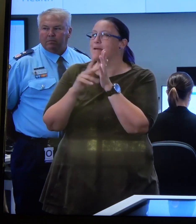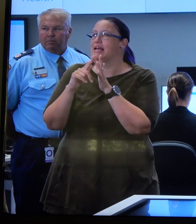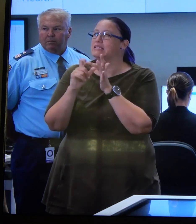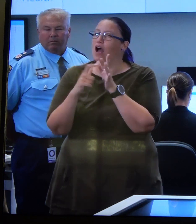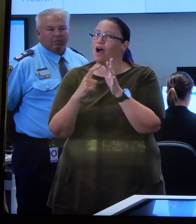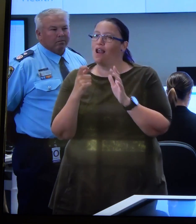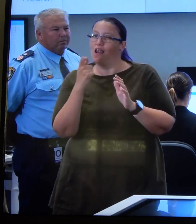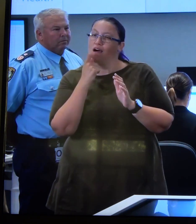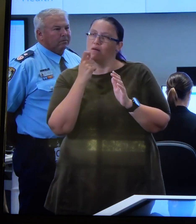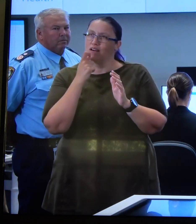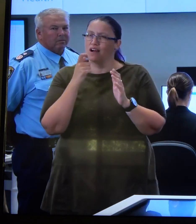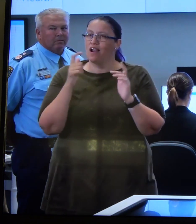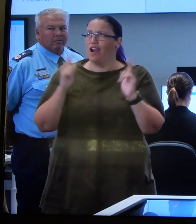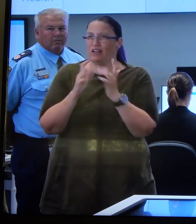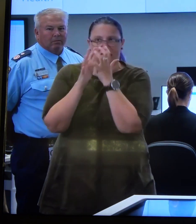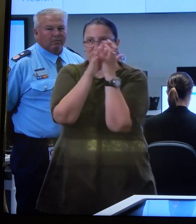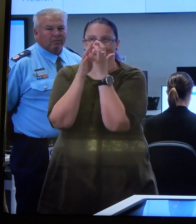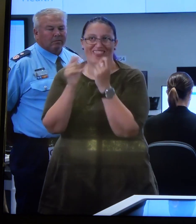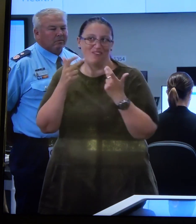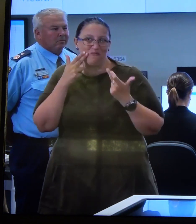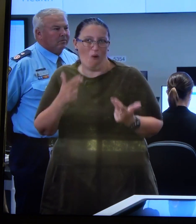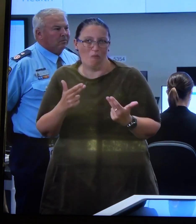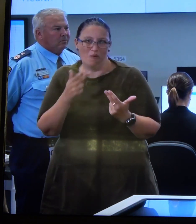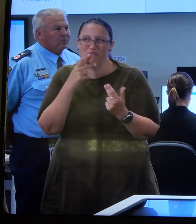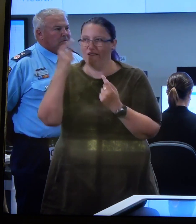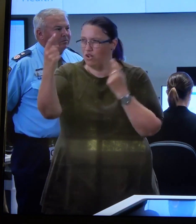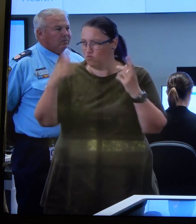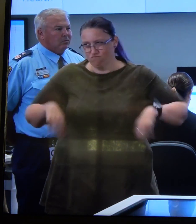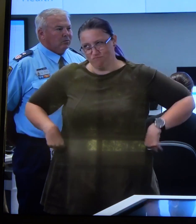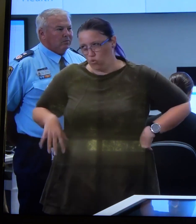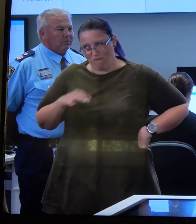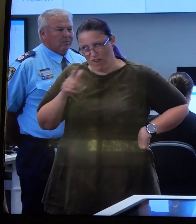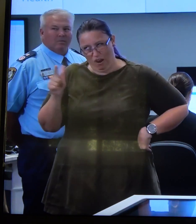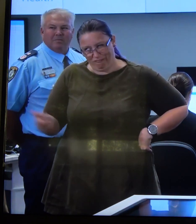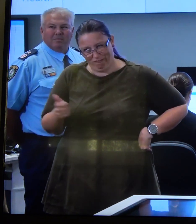socially distanced. Some of our requirements on them,